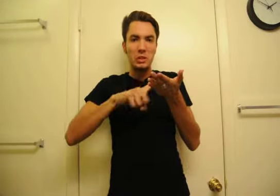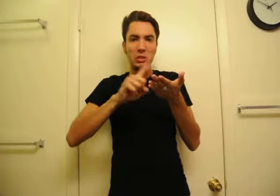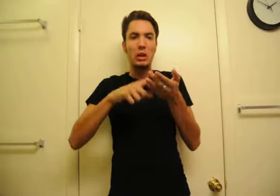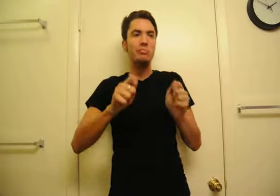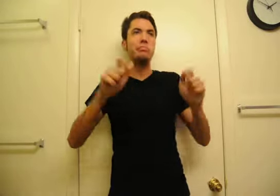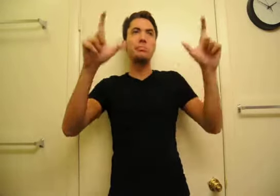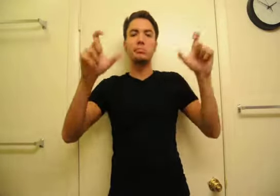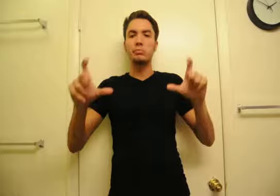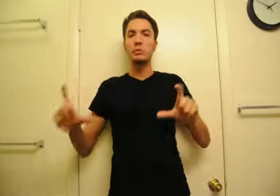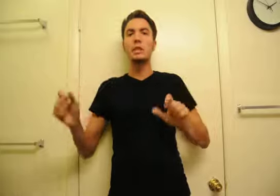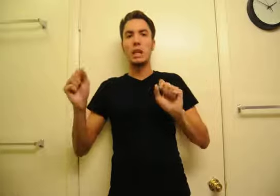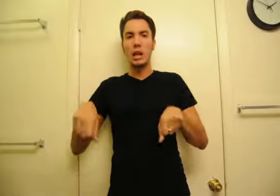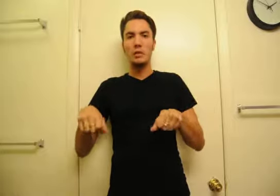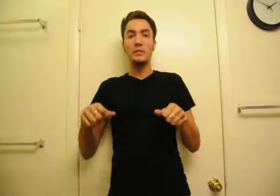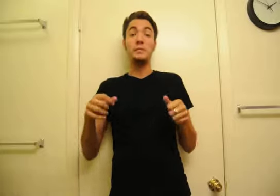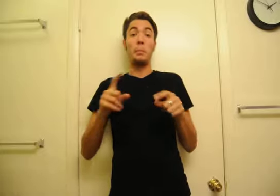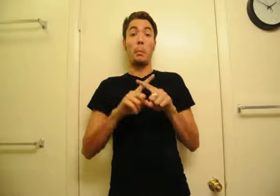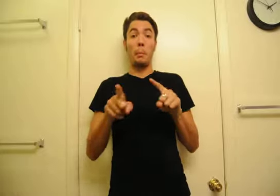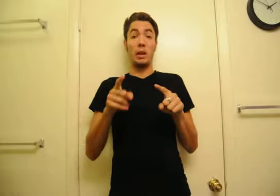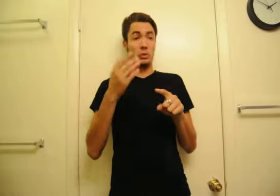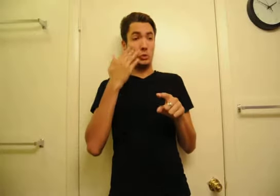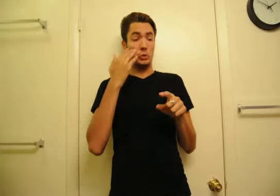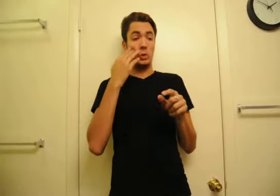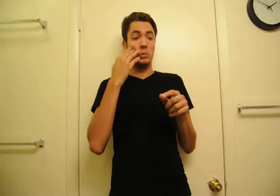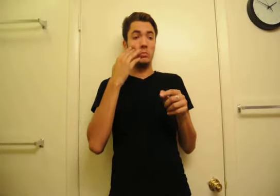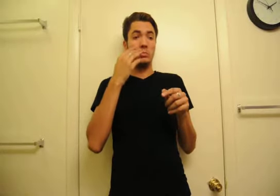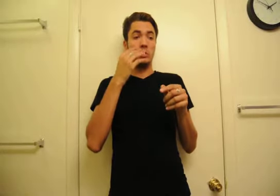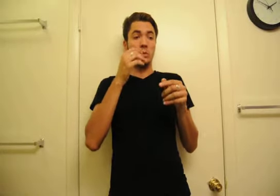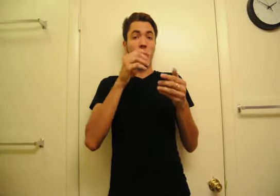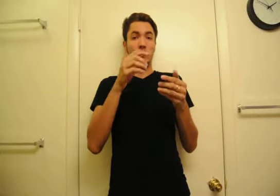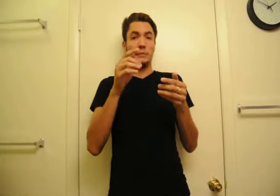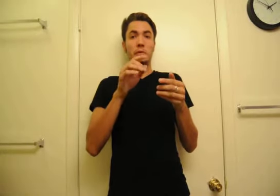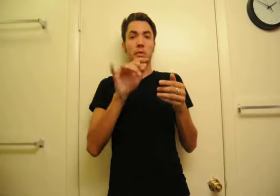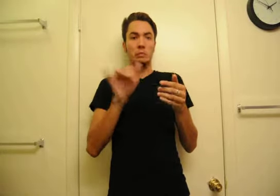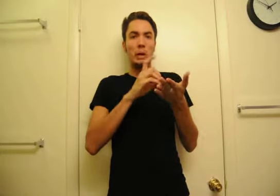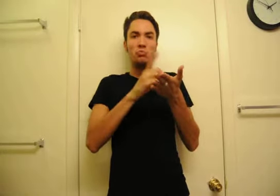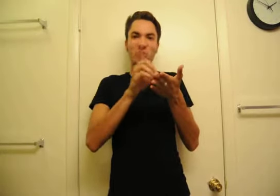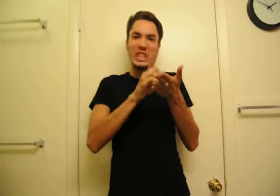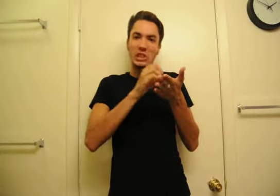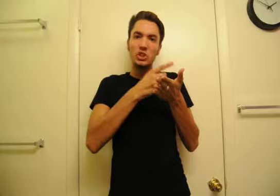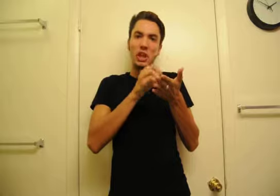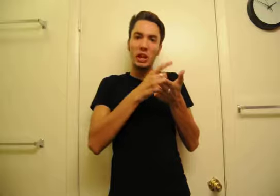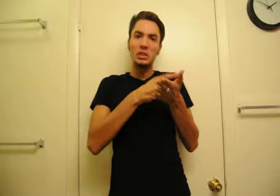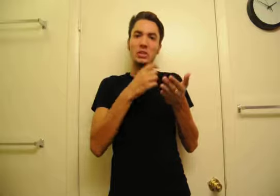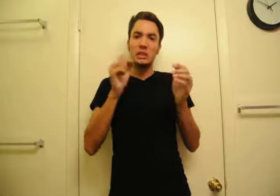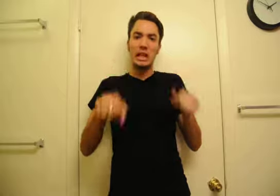you type. It's also a complete FAA database. Type the name of the airline and the flight. It shows you where the flight is, the gate, the